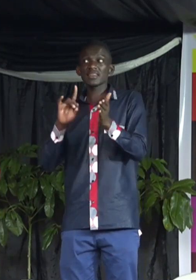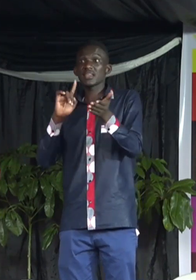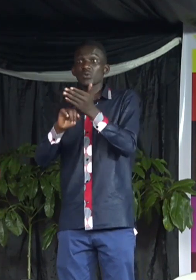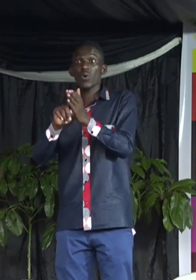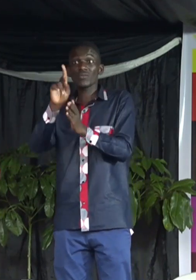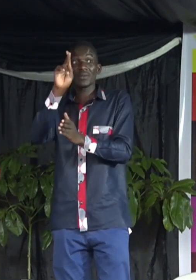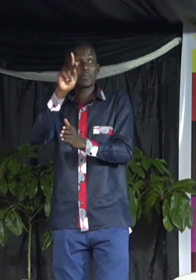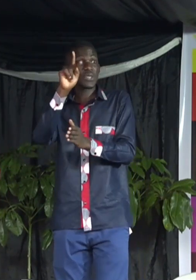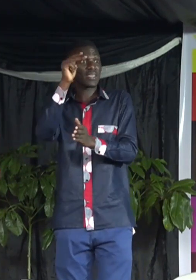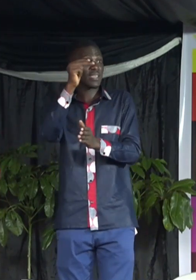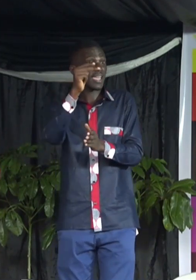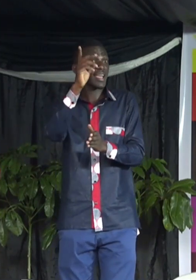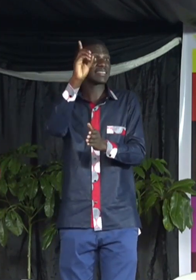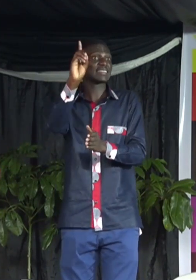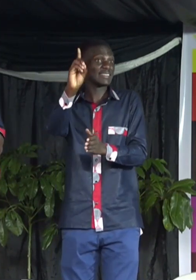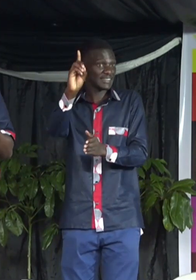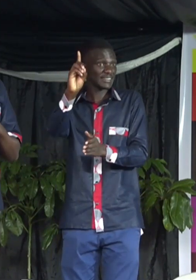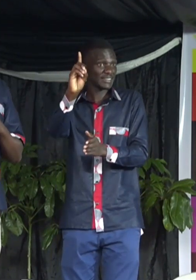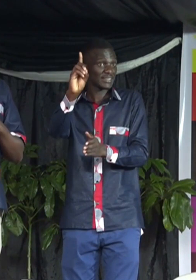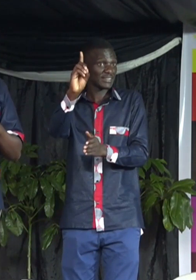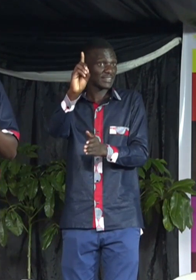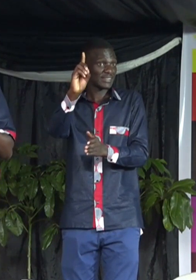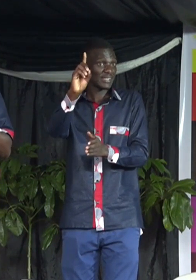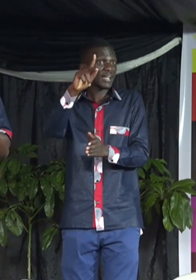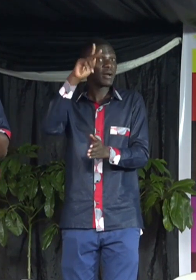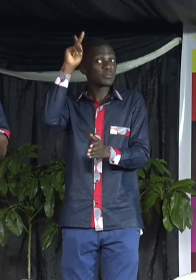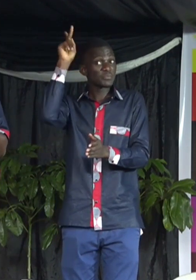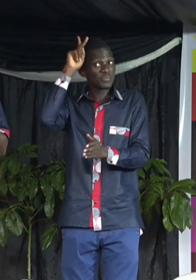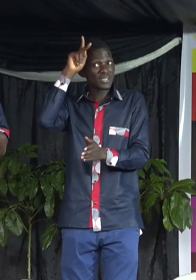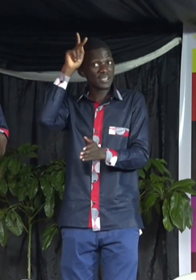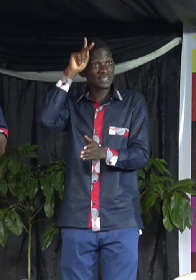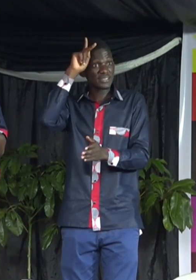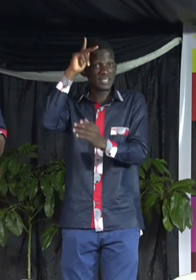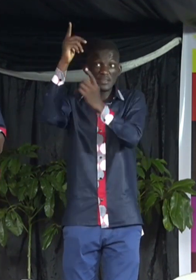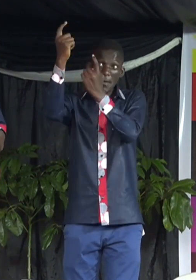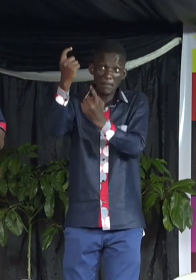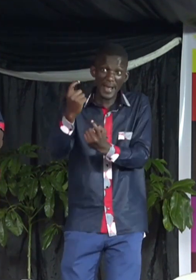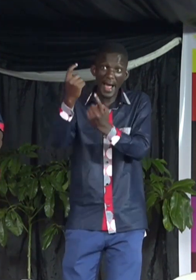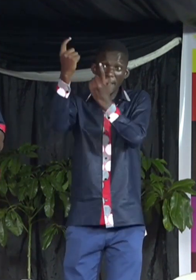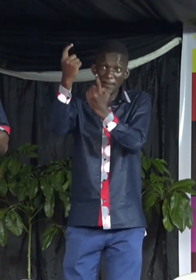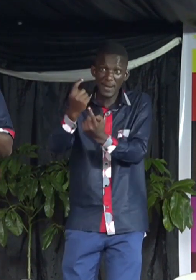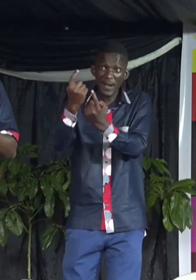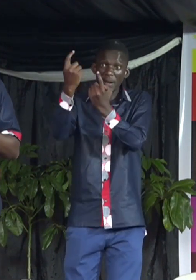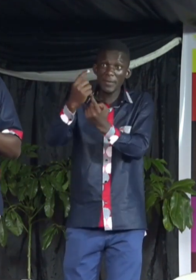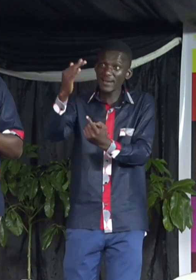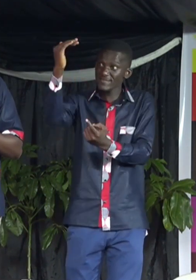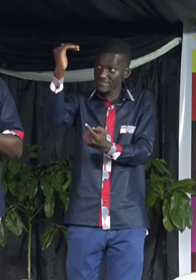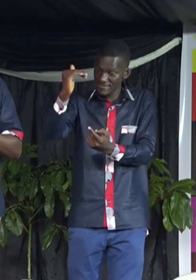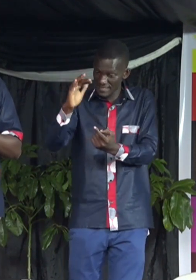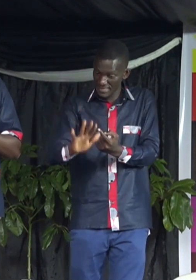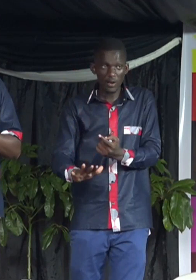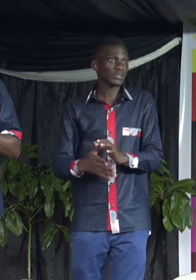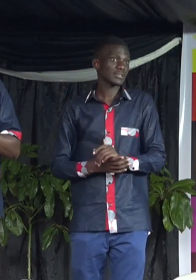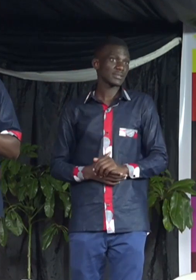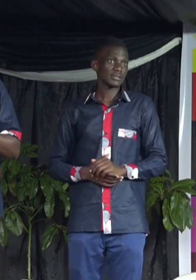PhD. And they have PhDs. PhD is pull him down or pull her down. PhD ntisikoze